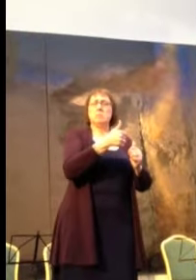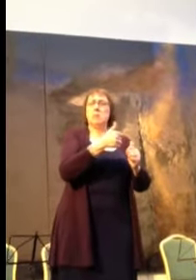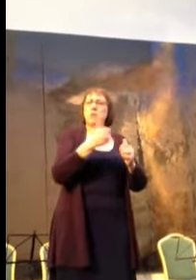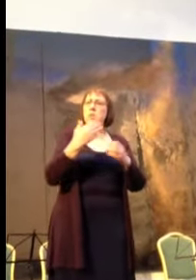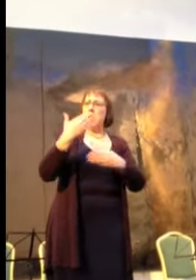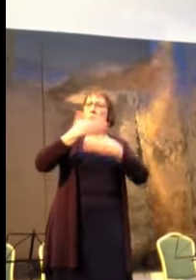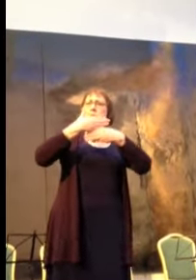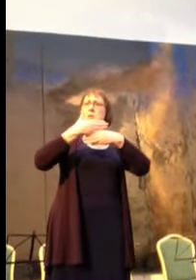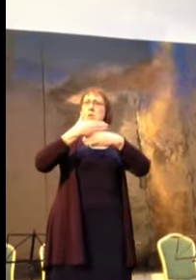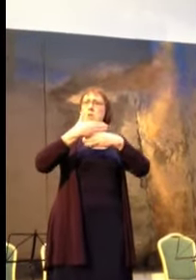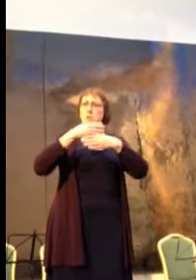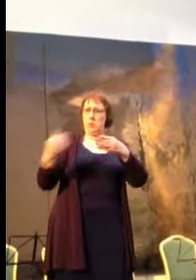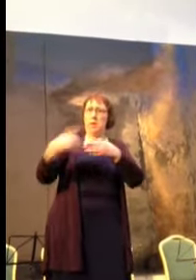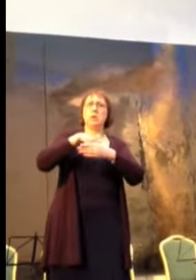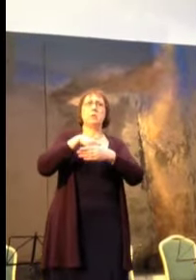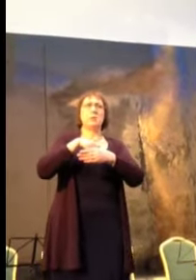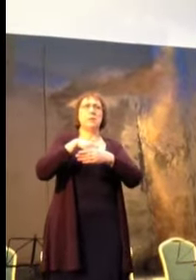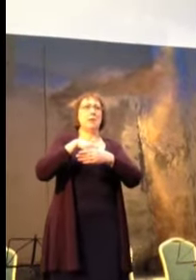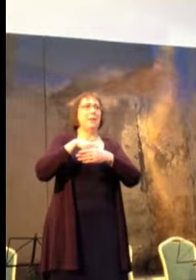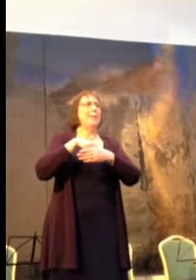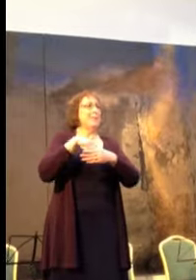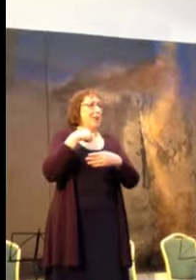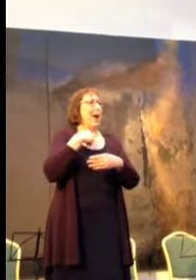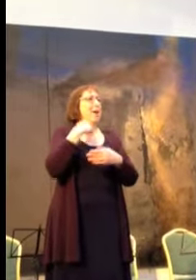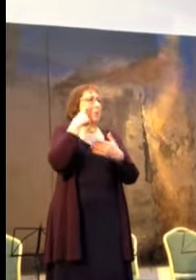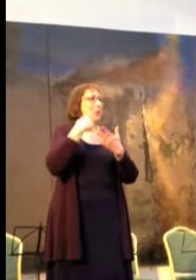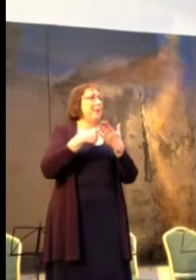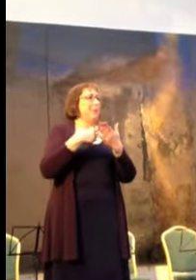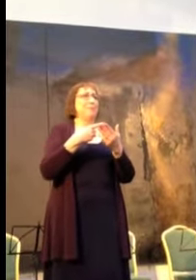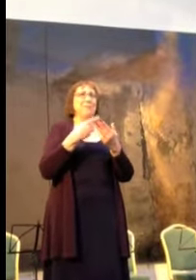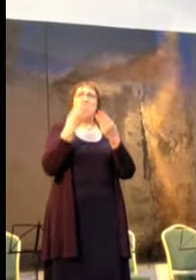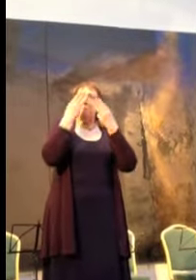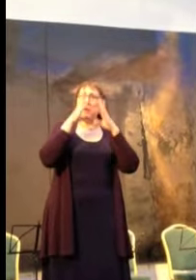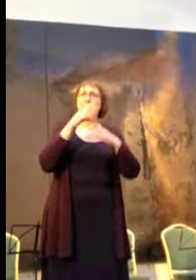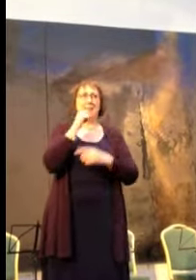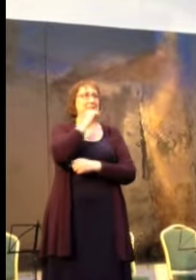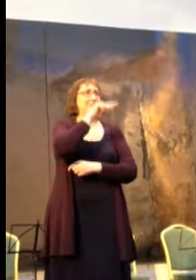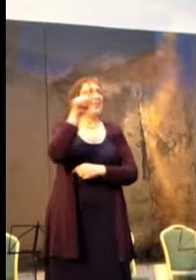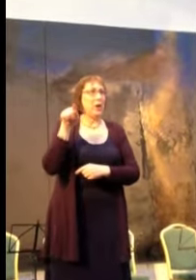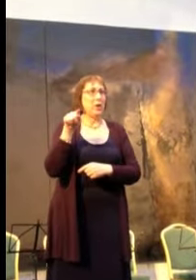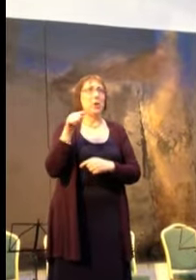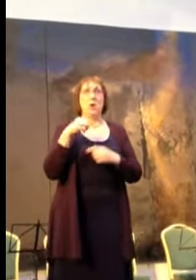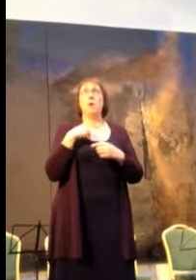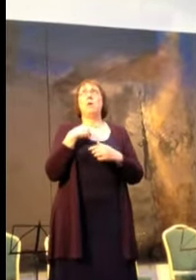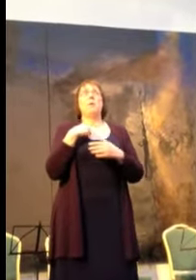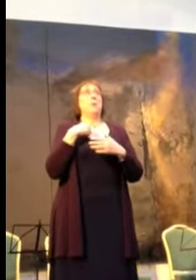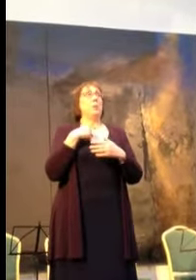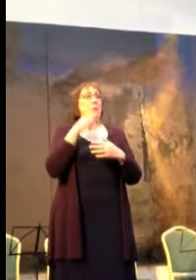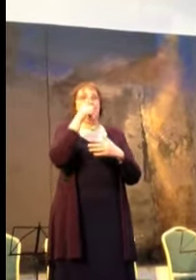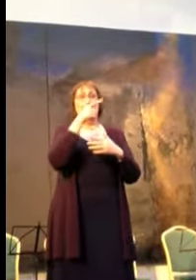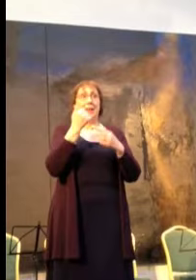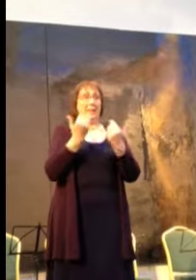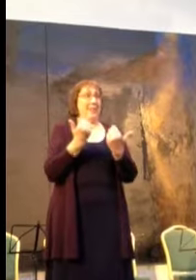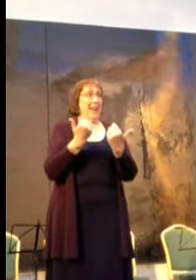to inclusivity, and I am happy to say that very publicly. We are fortunate indeed in Ireland, indeed in my own time,